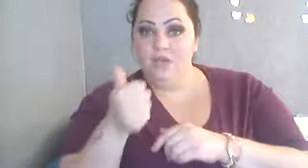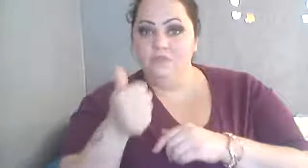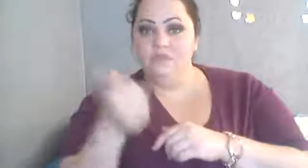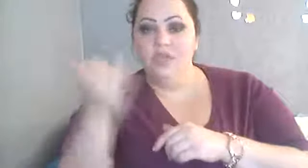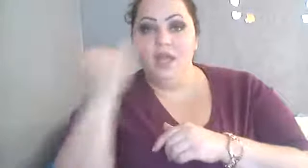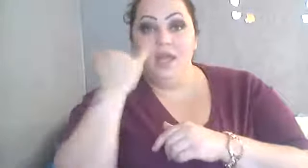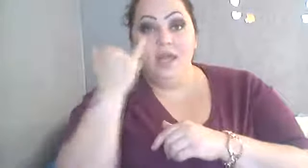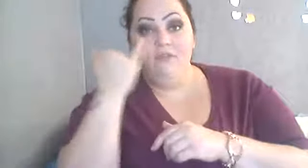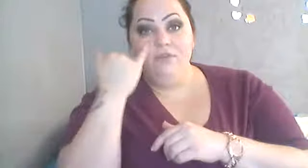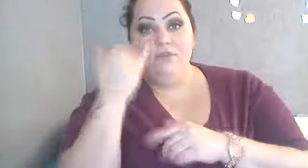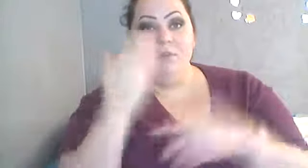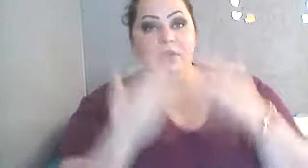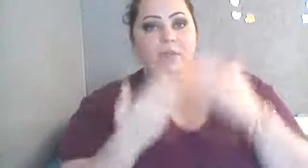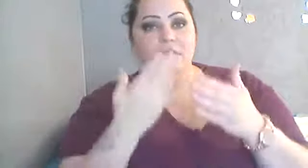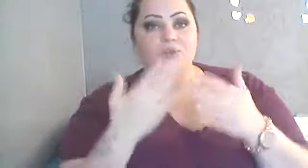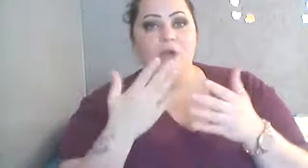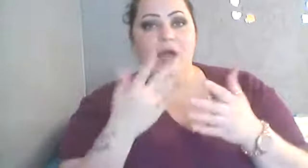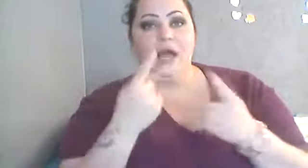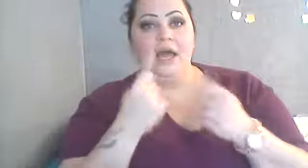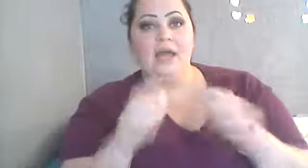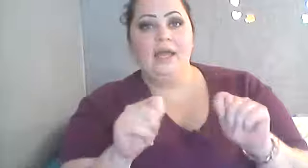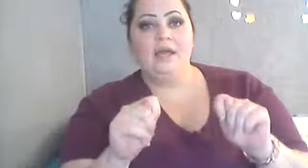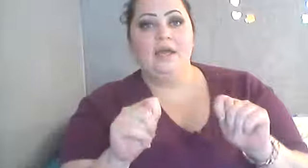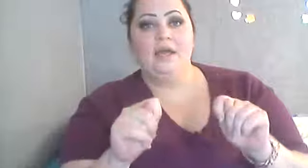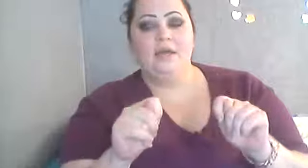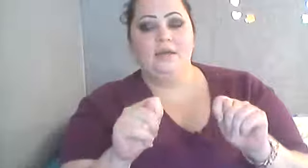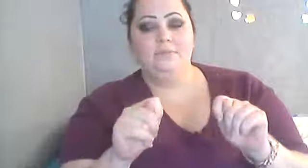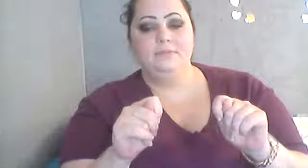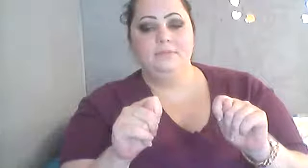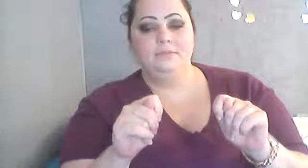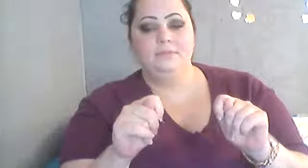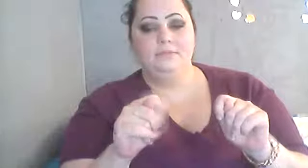yourselves. If you could maybe try,